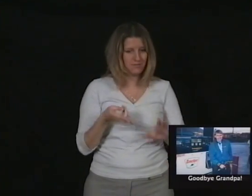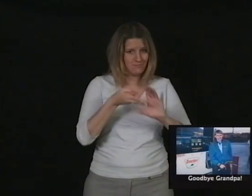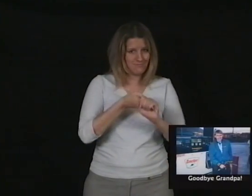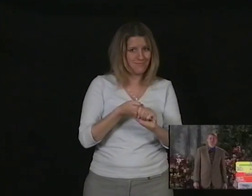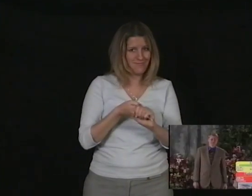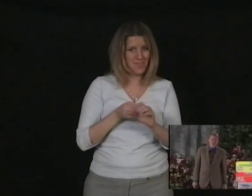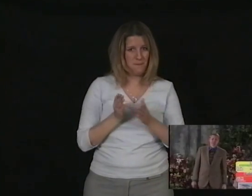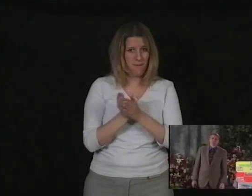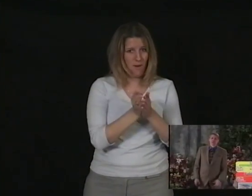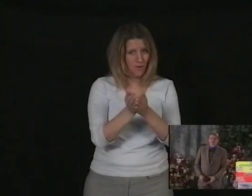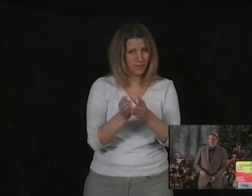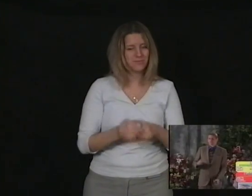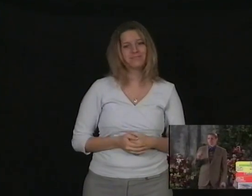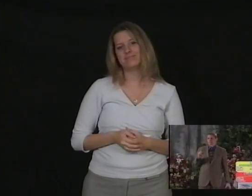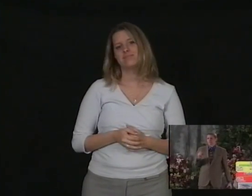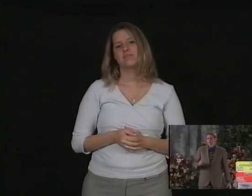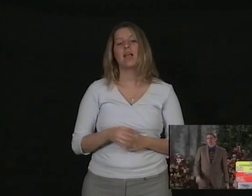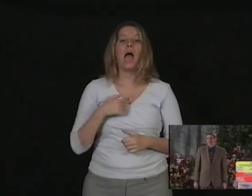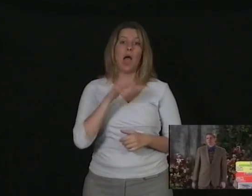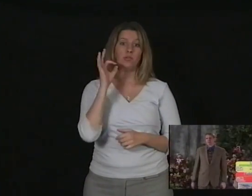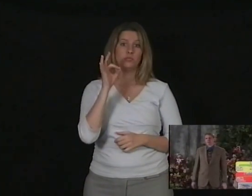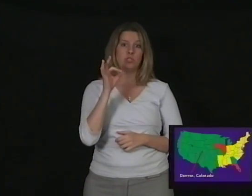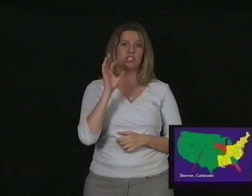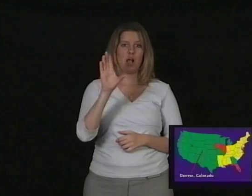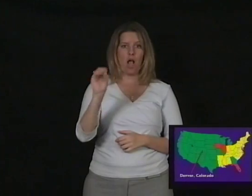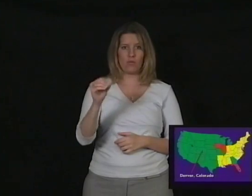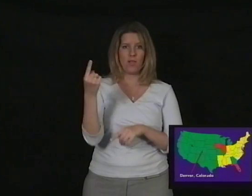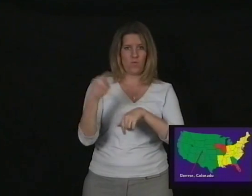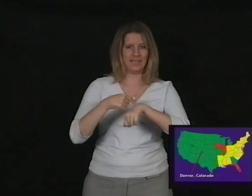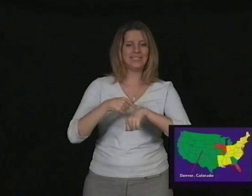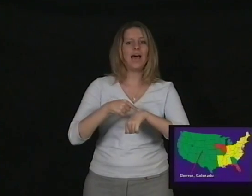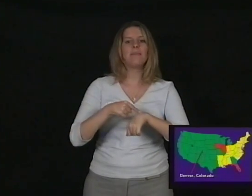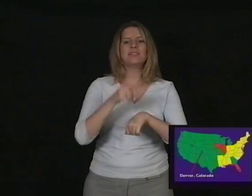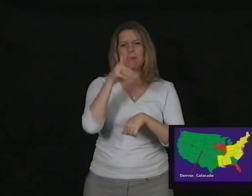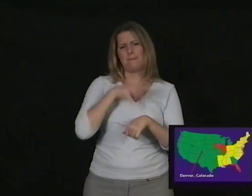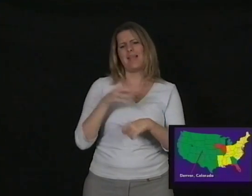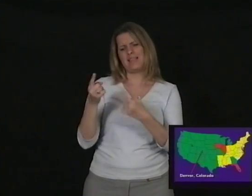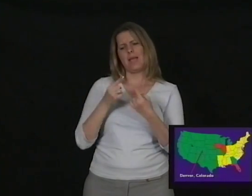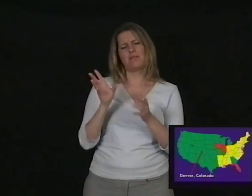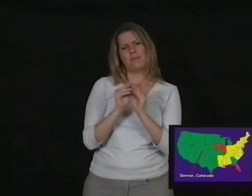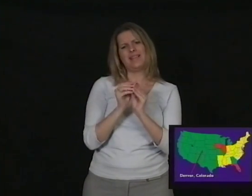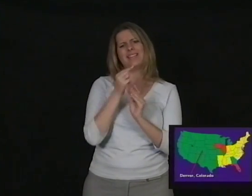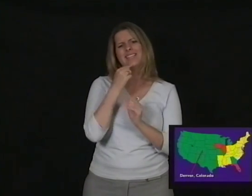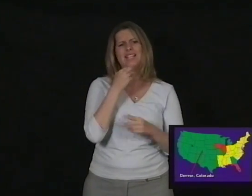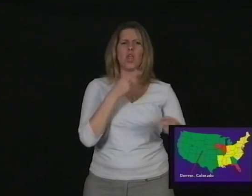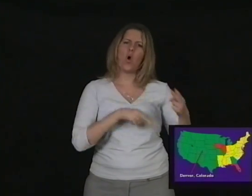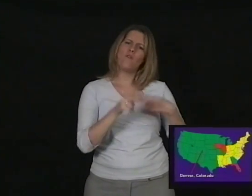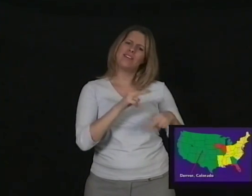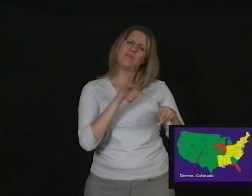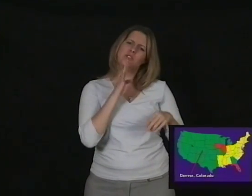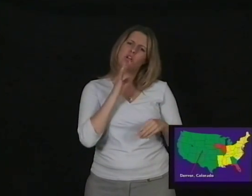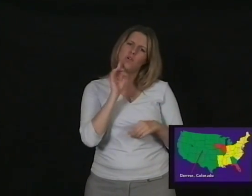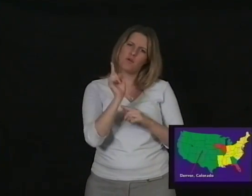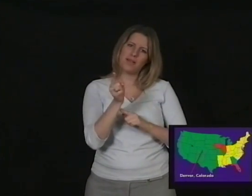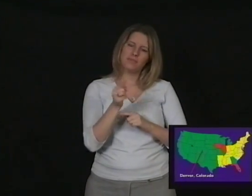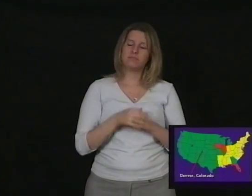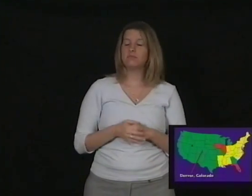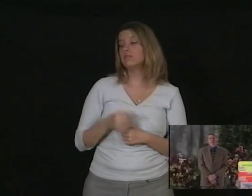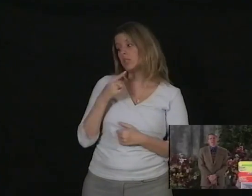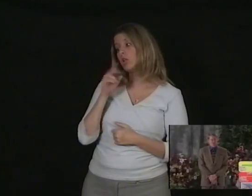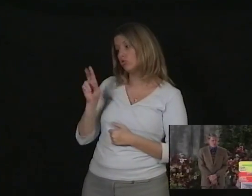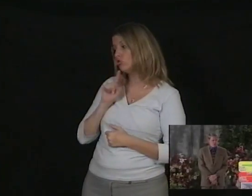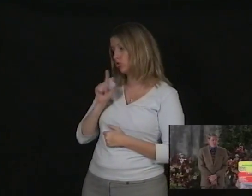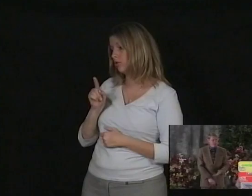have got on that boat. Yeah. I was preaching in Denver, Colorado one time, and some guys came to the meeting, and they said, Hovind, can we talk to you for a